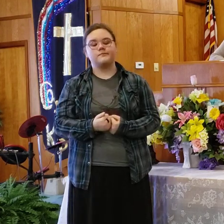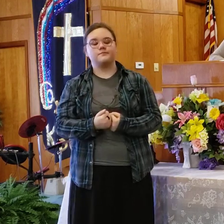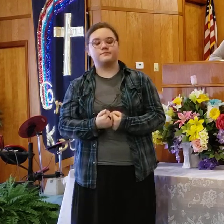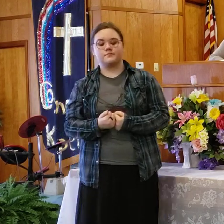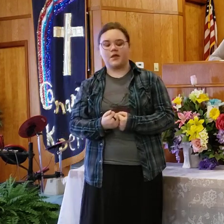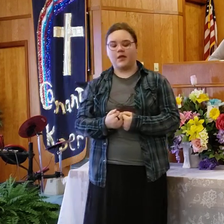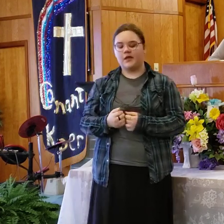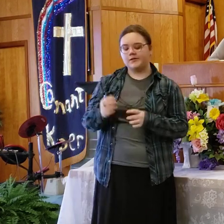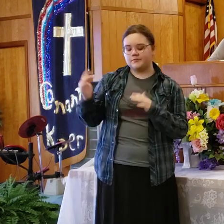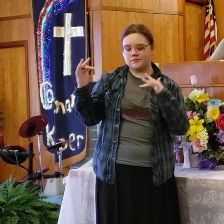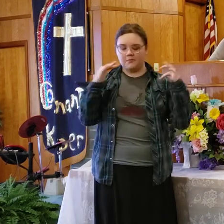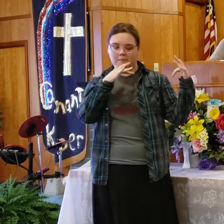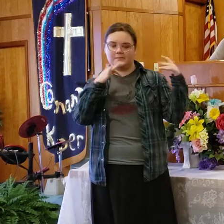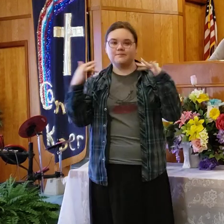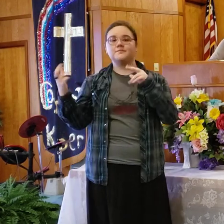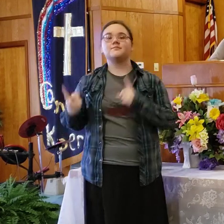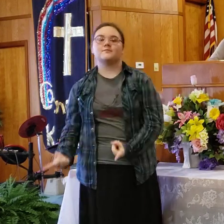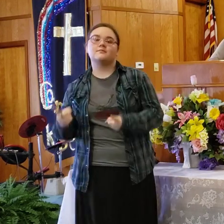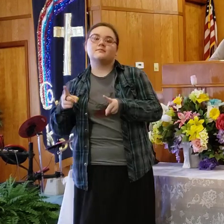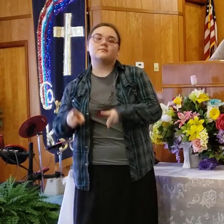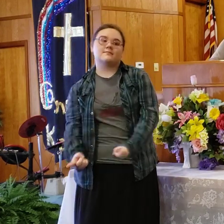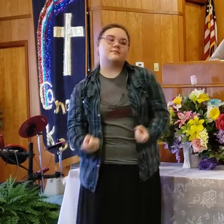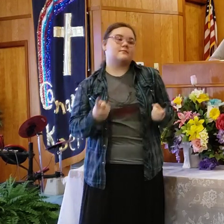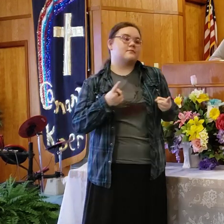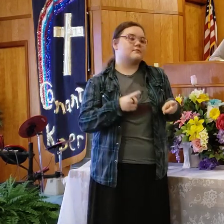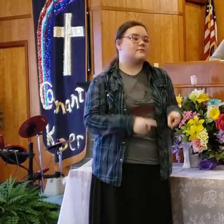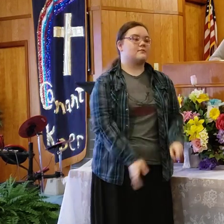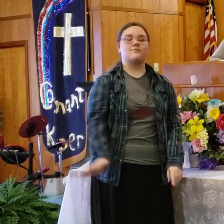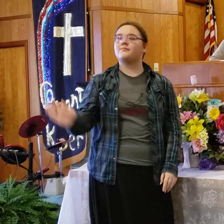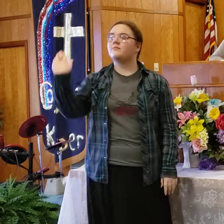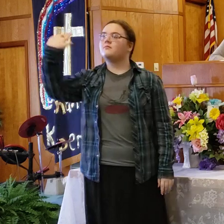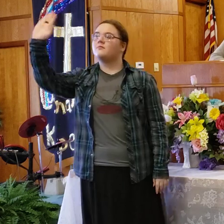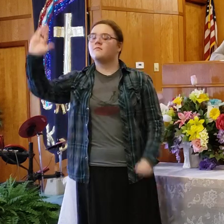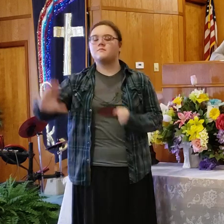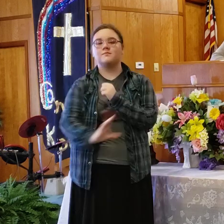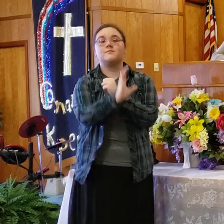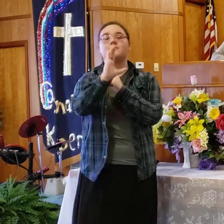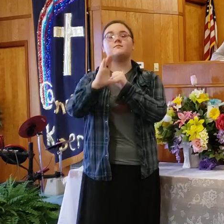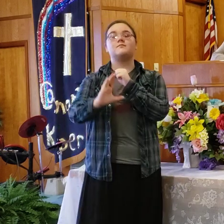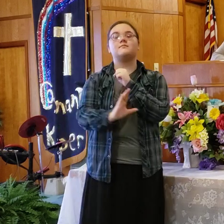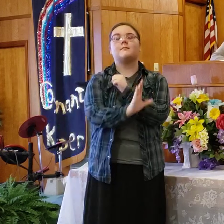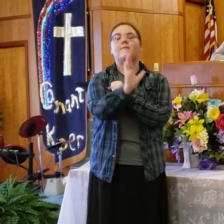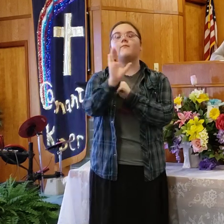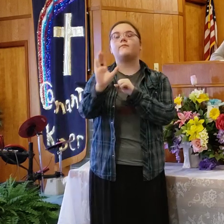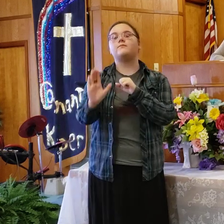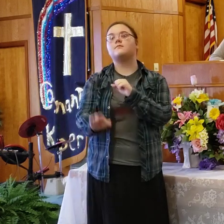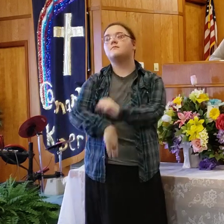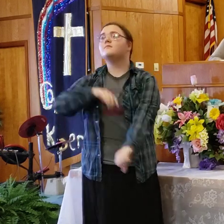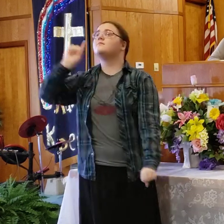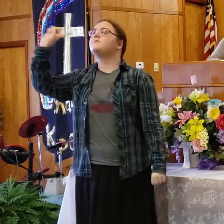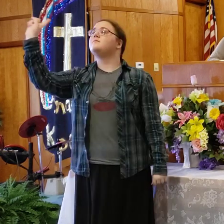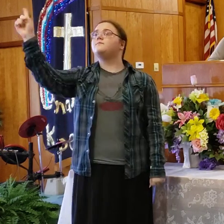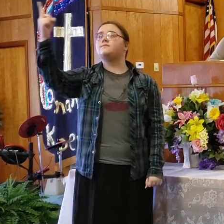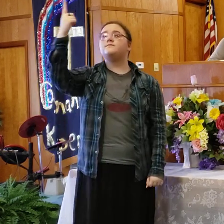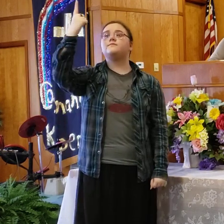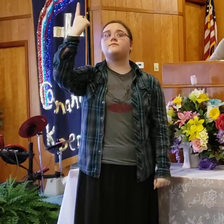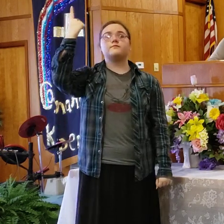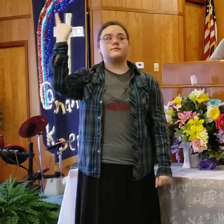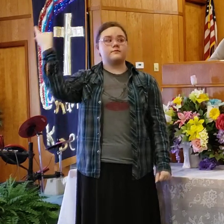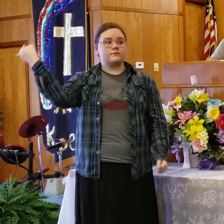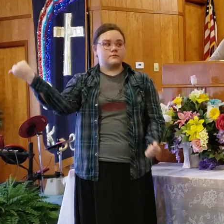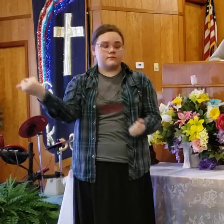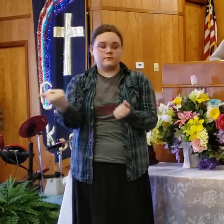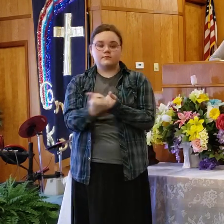in the middle of the war. You guard my soul, you